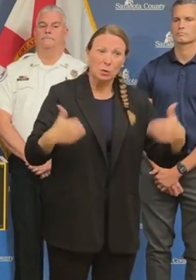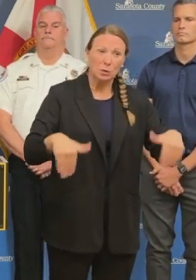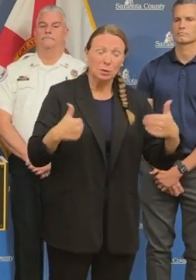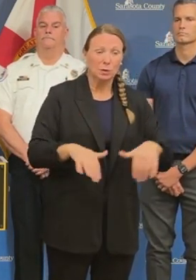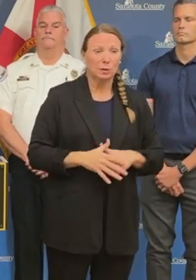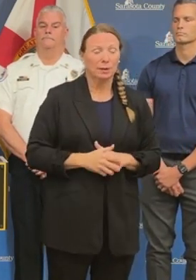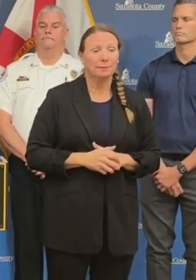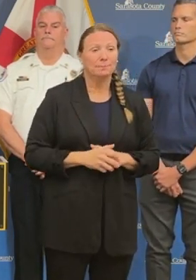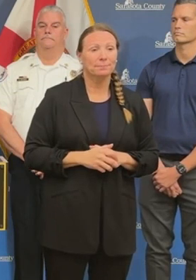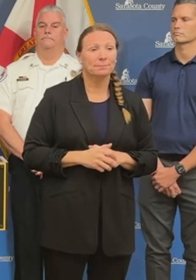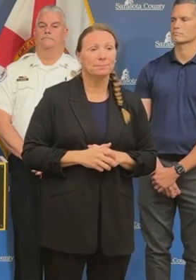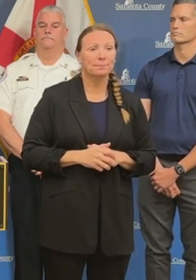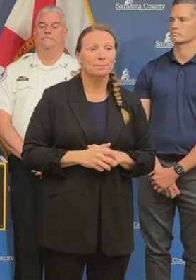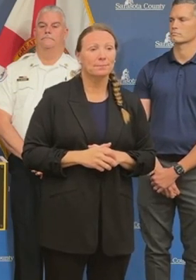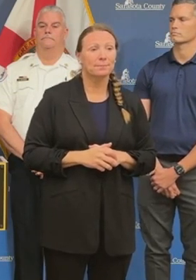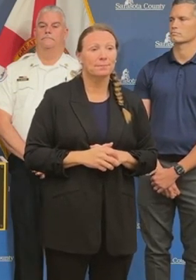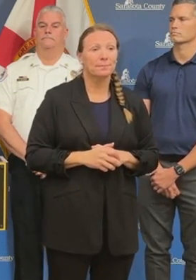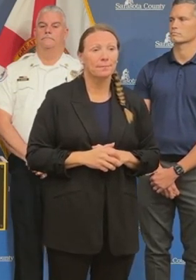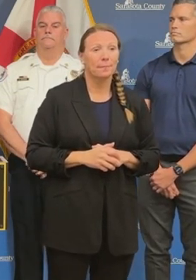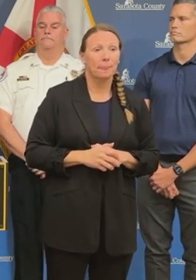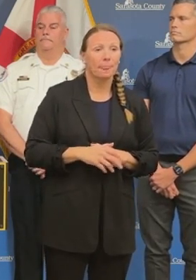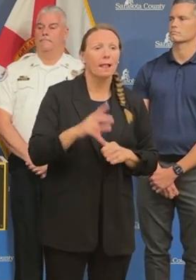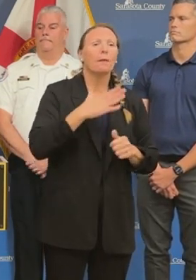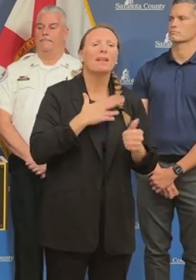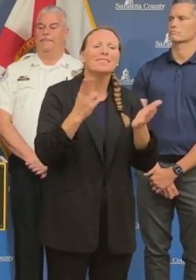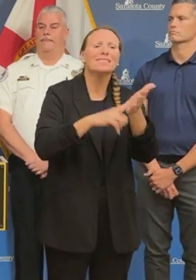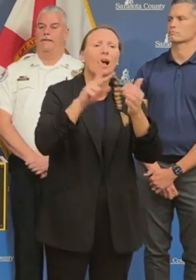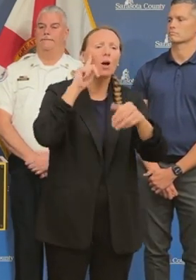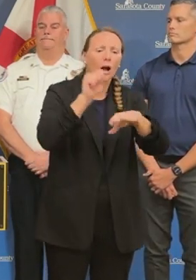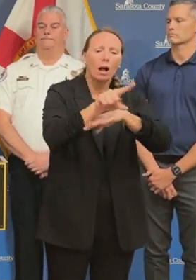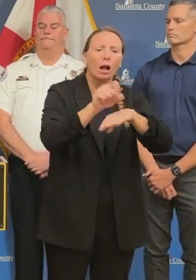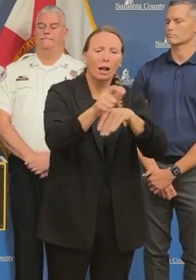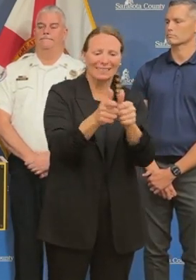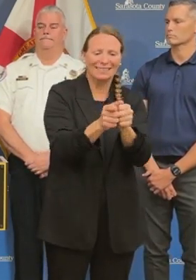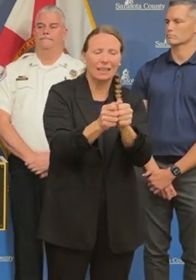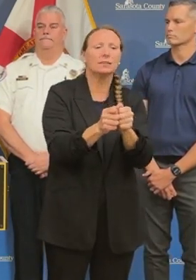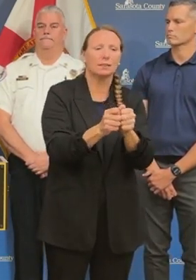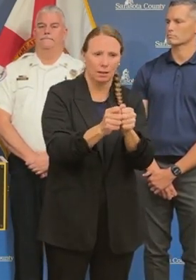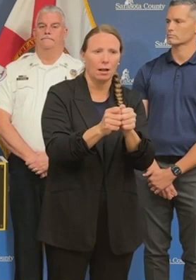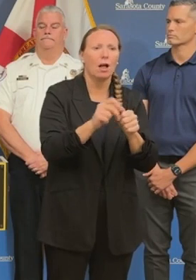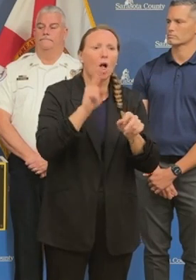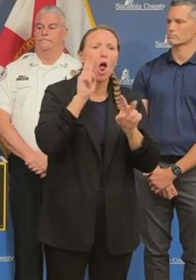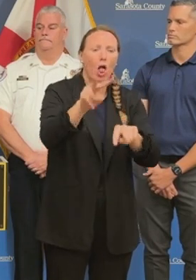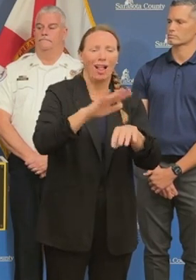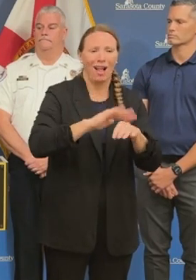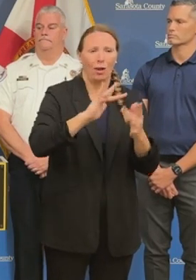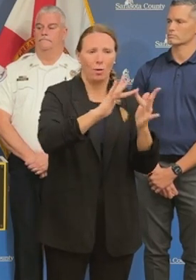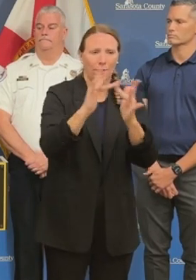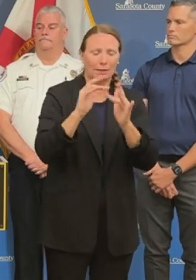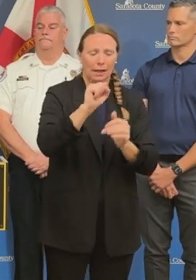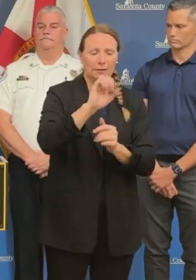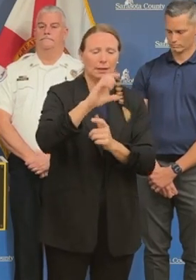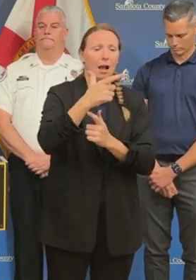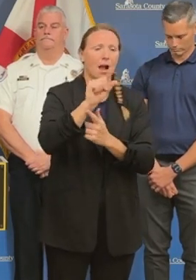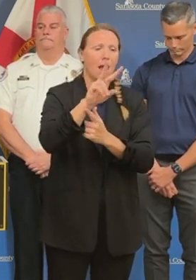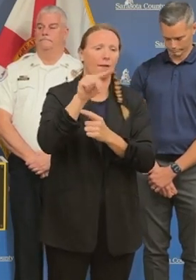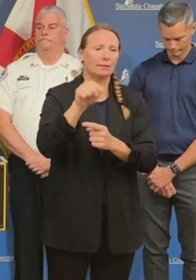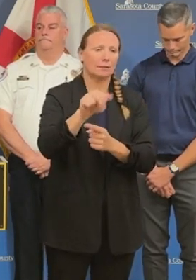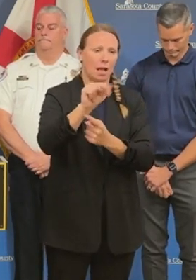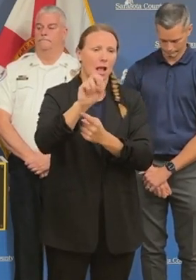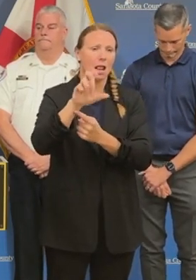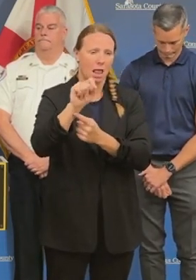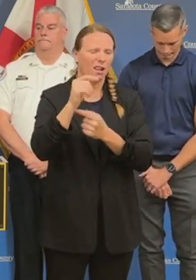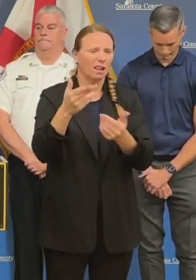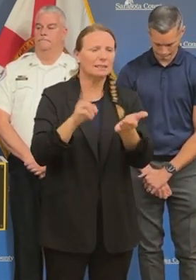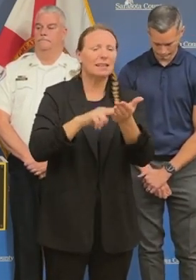at scgov.net. We have gotten some information that some people are having a little bit of trouble of signing up on that site. So if you